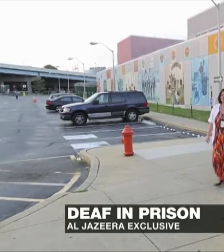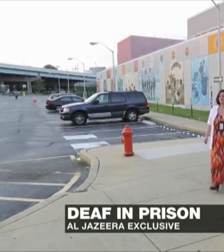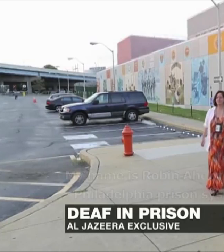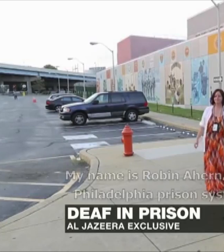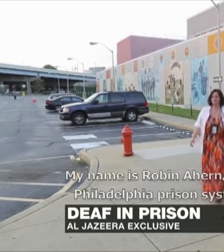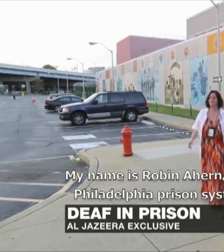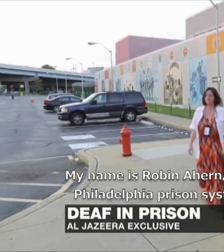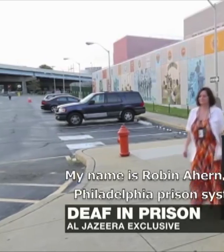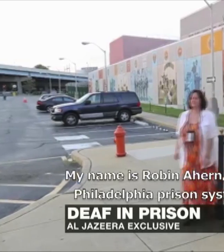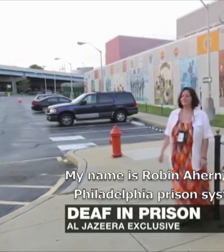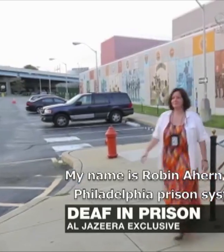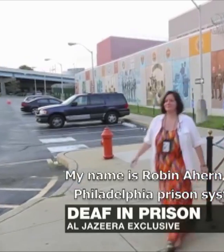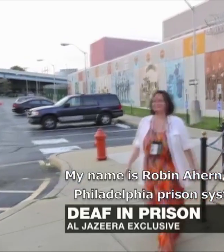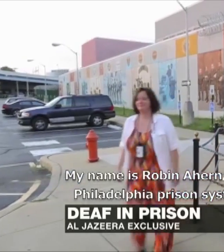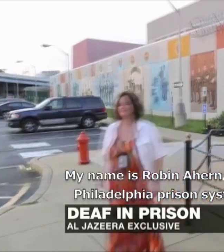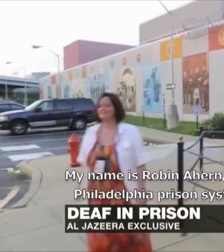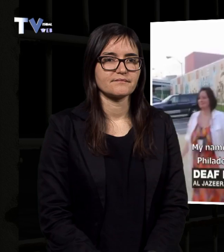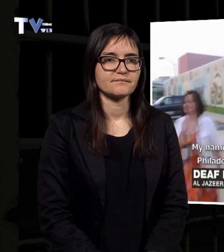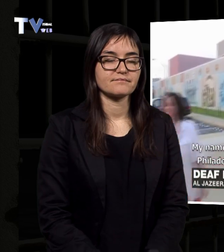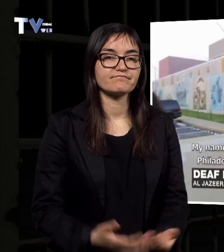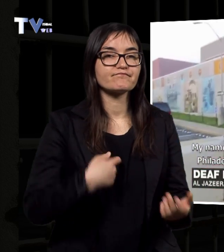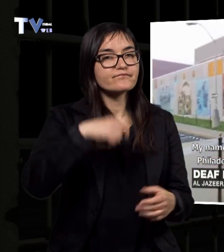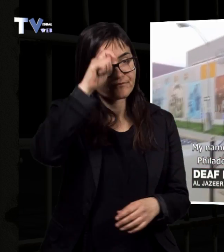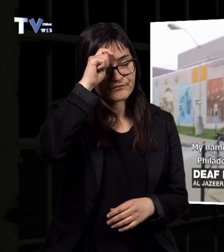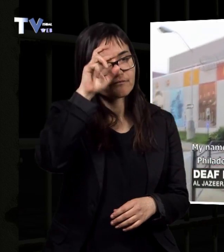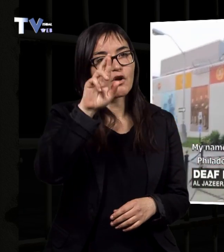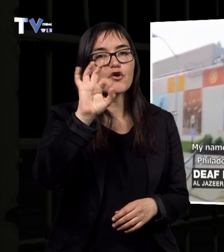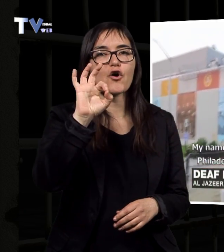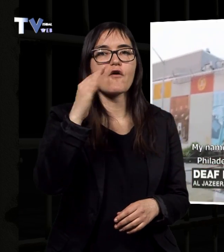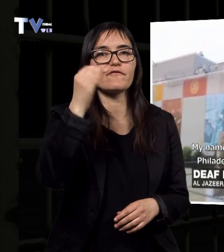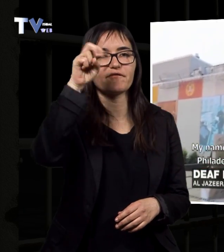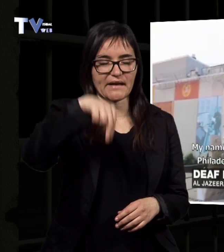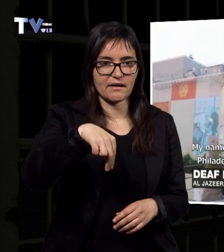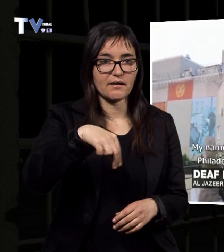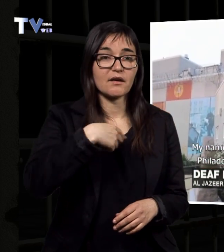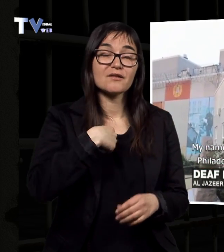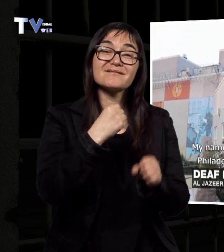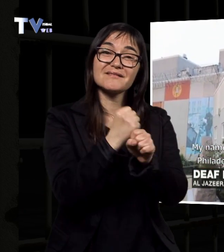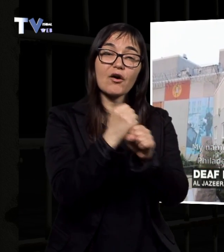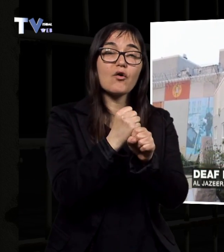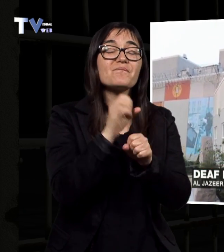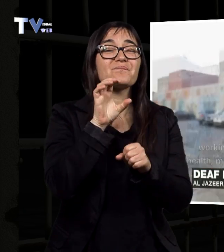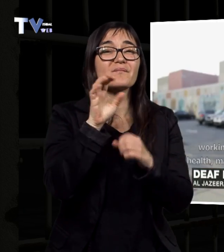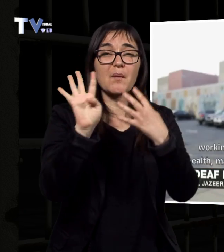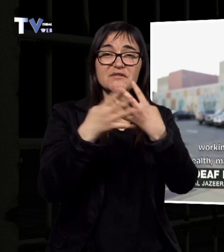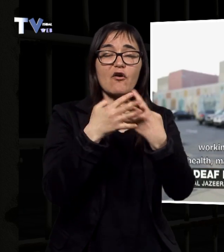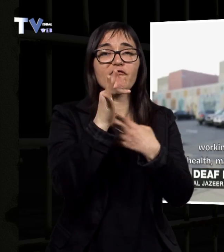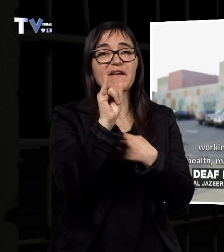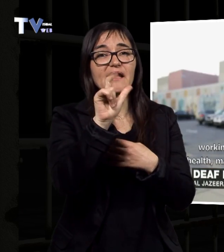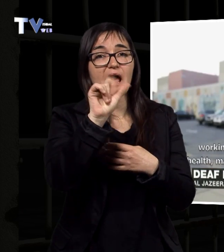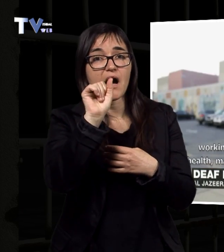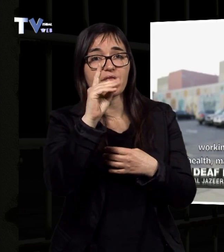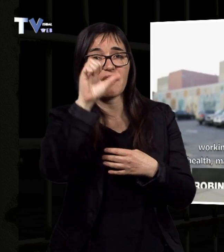My name is Robin Ahern. I've been here at the Philadelphia prison system for almost 7 years, working